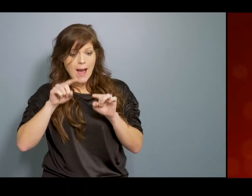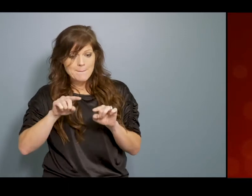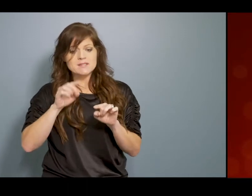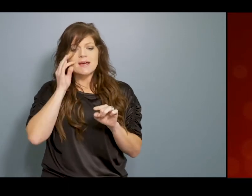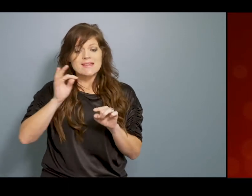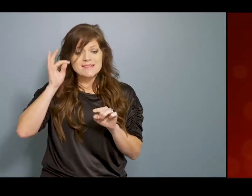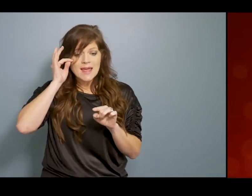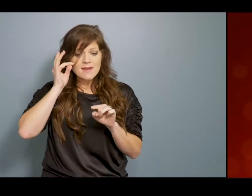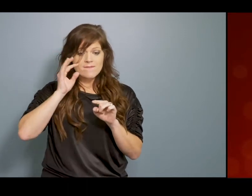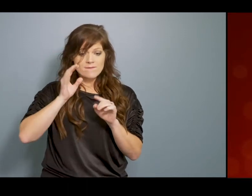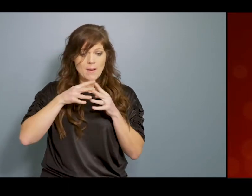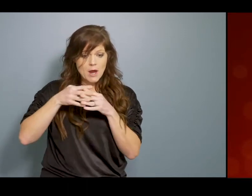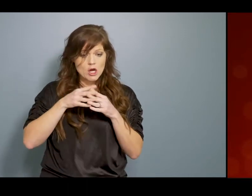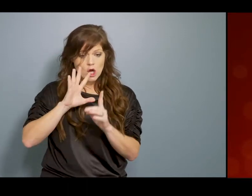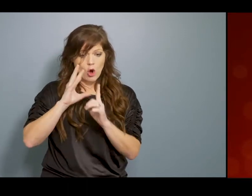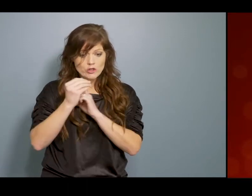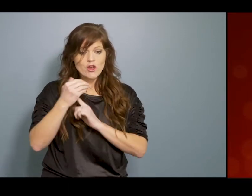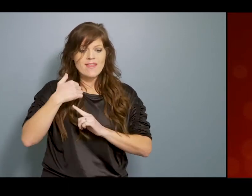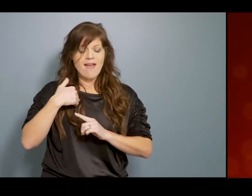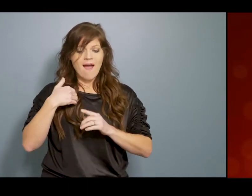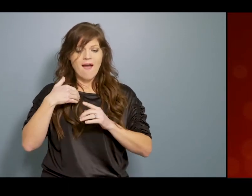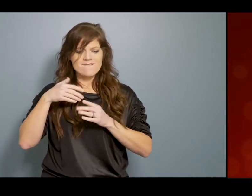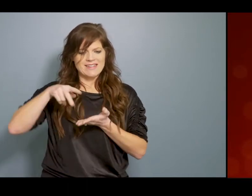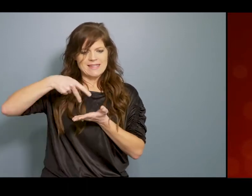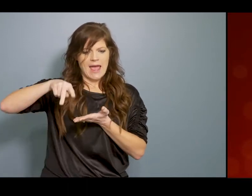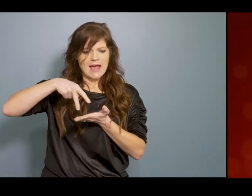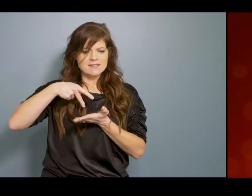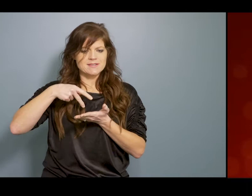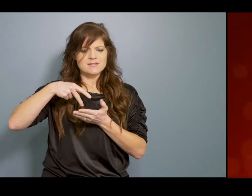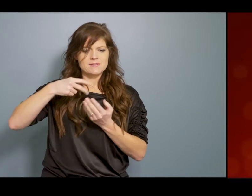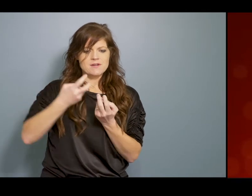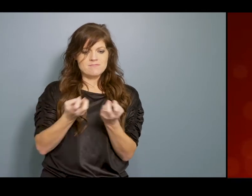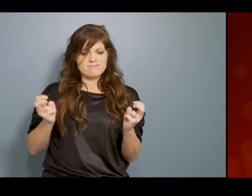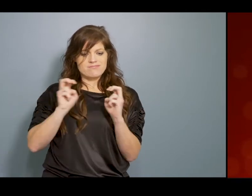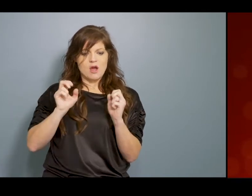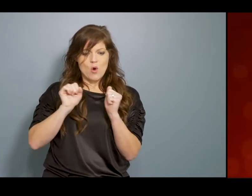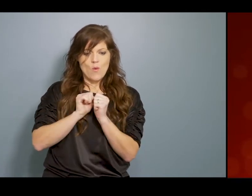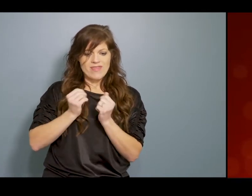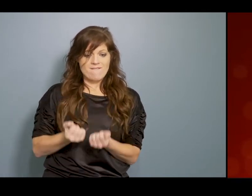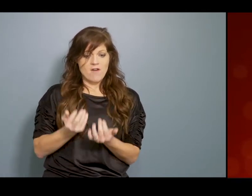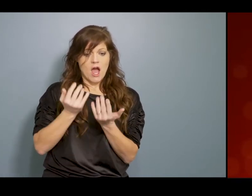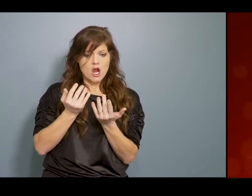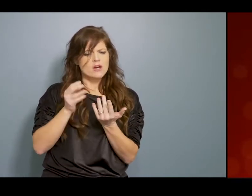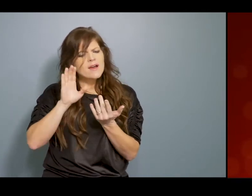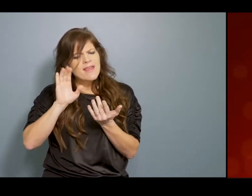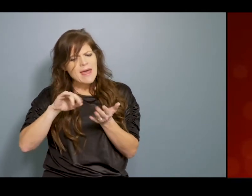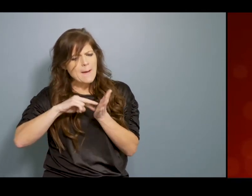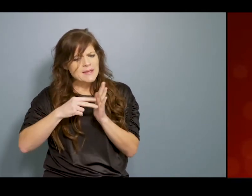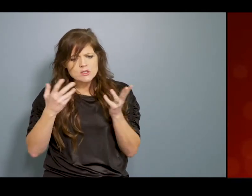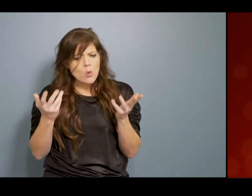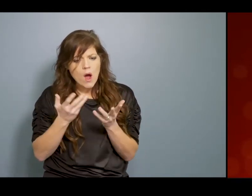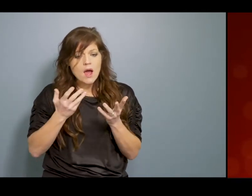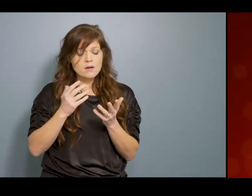American culture is a tossing out of the old and get rid of all the negative